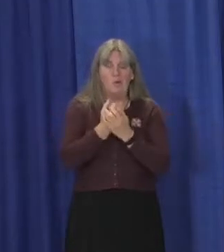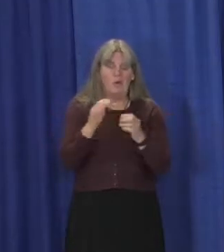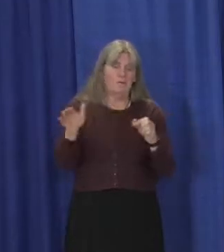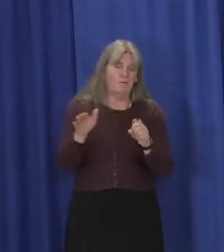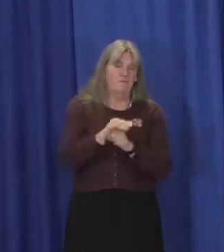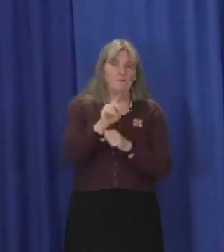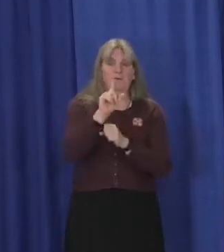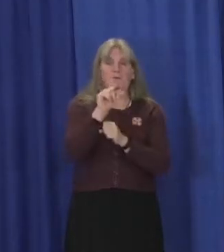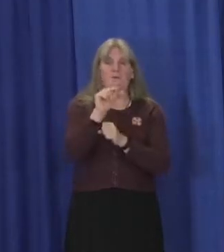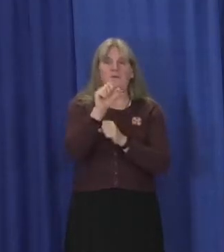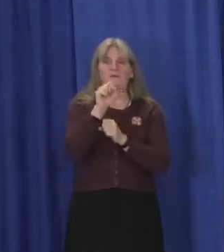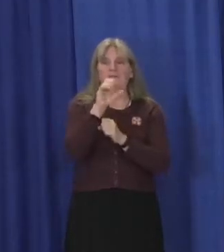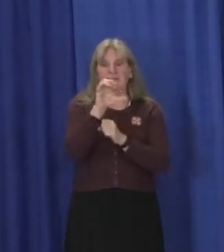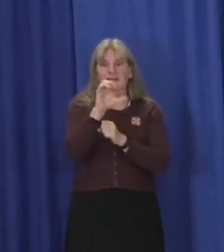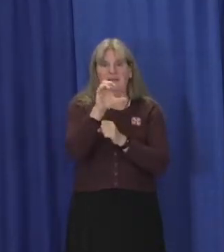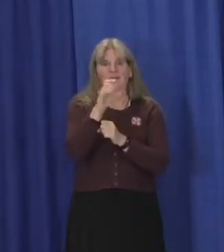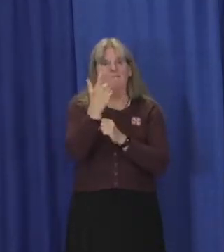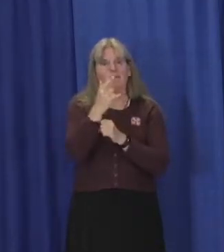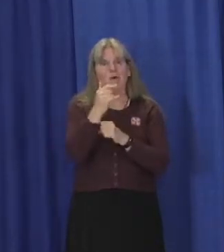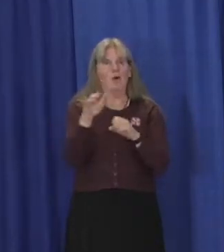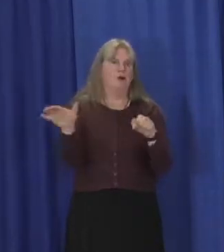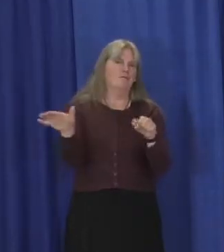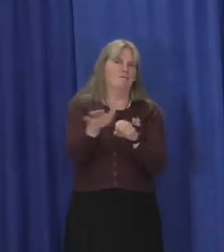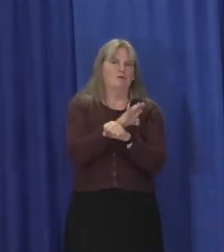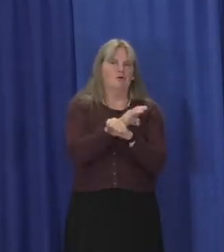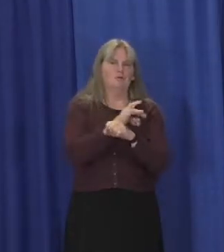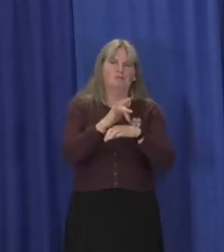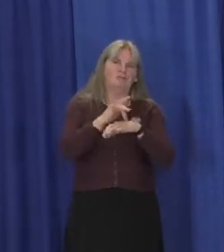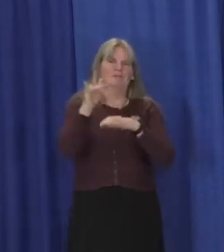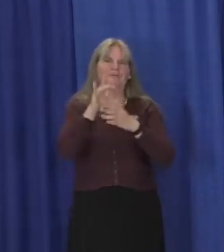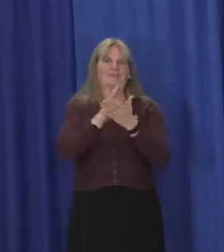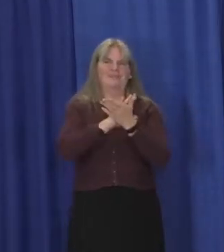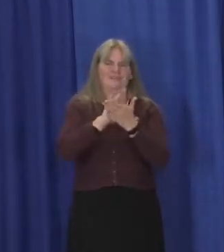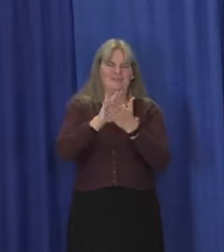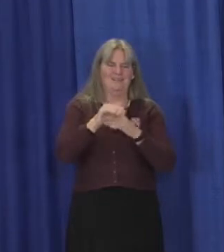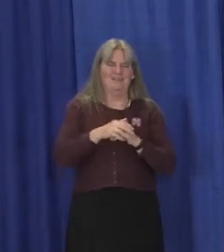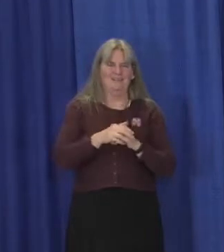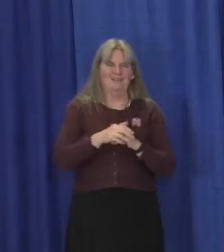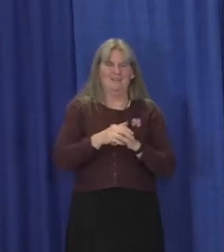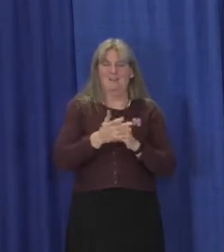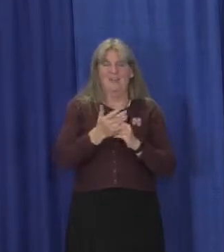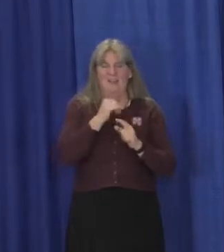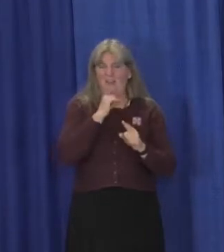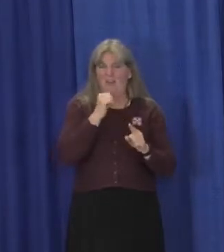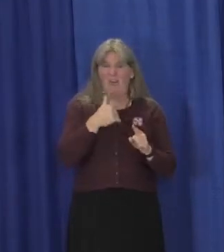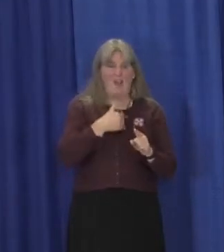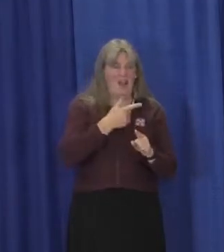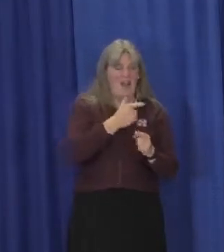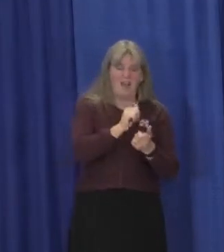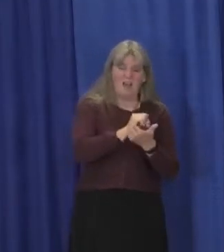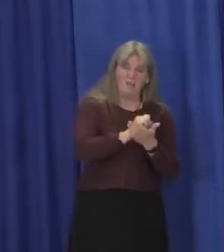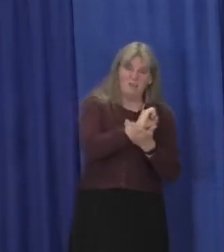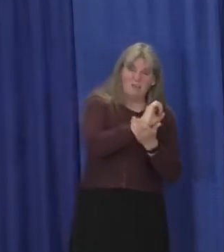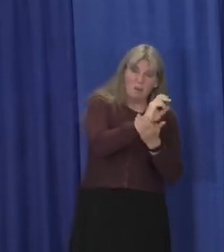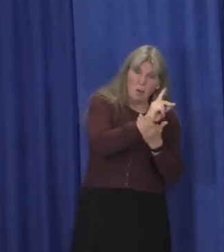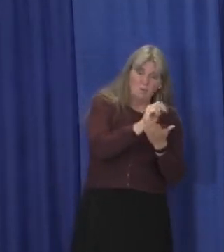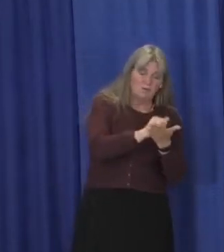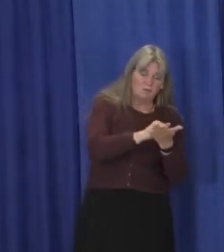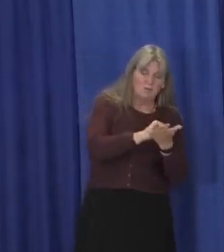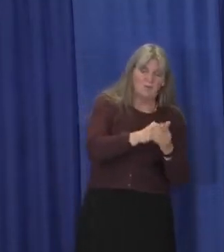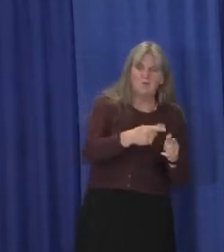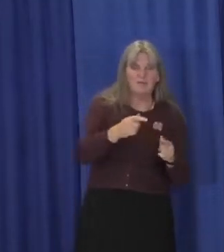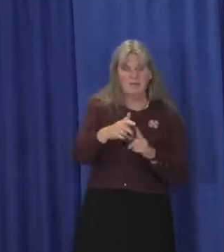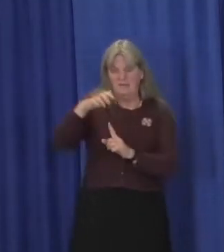20 seconds to make it count. If you don't have soap and water, use hand sanitizer. This seems like such